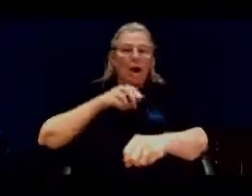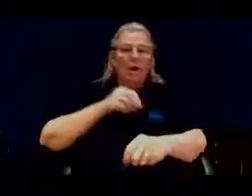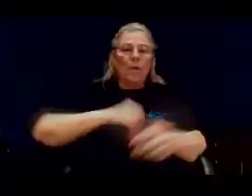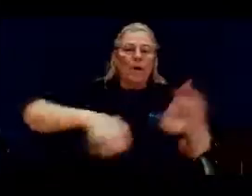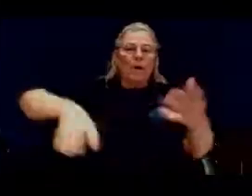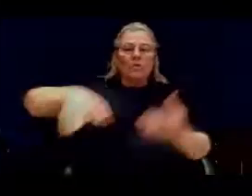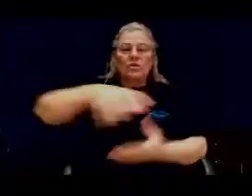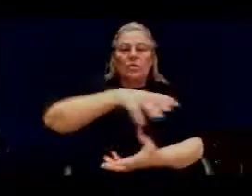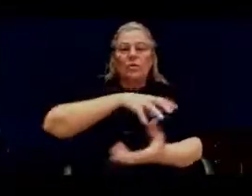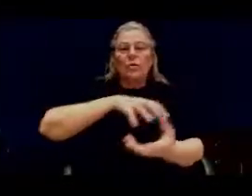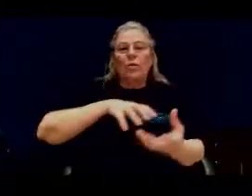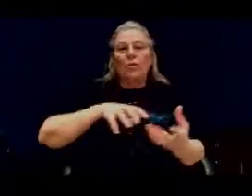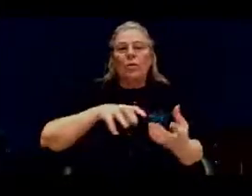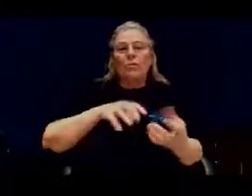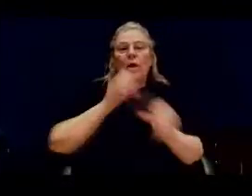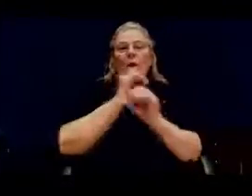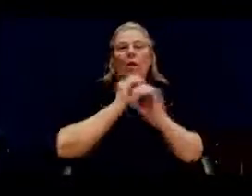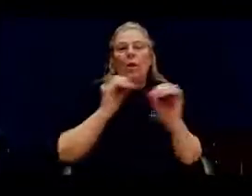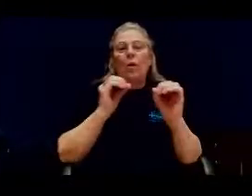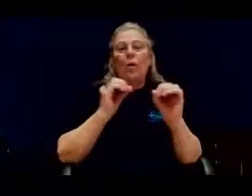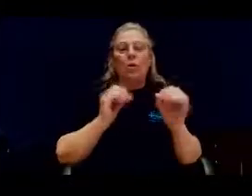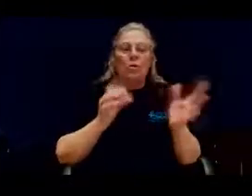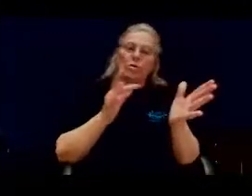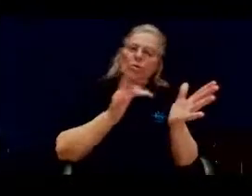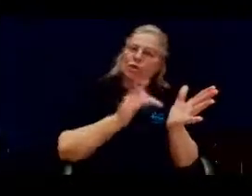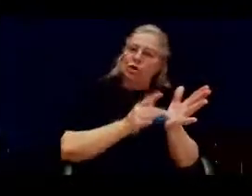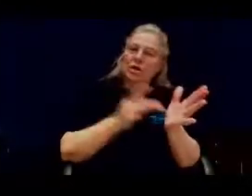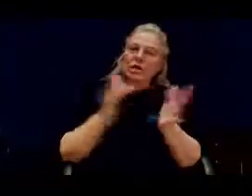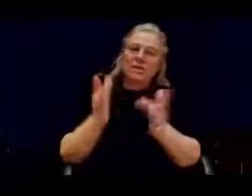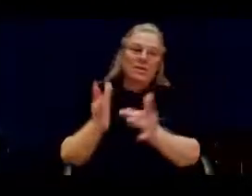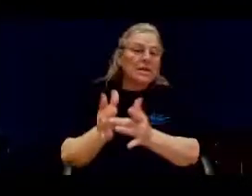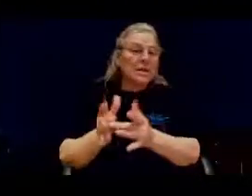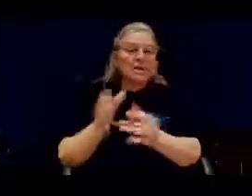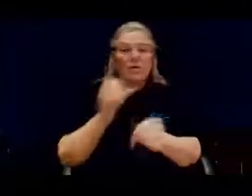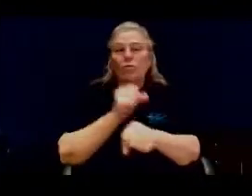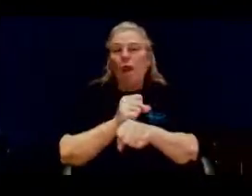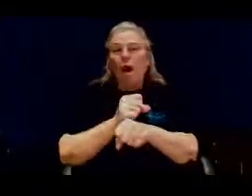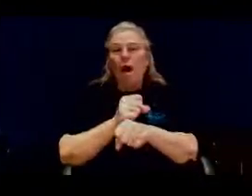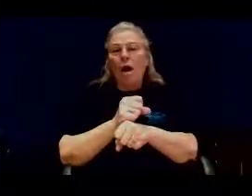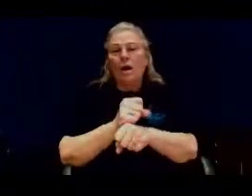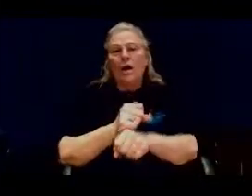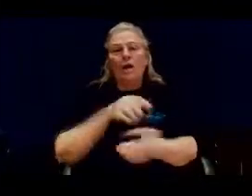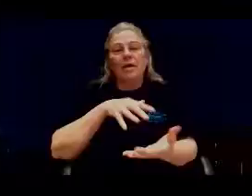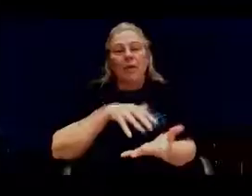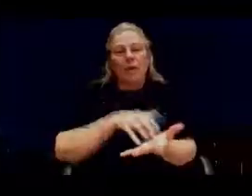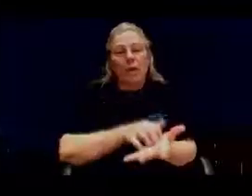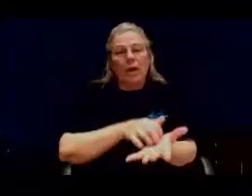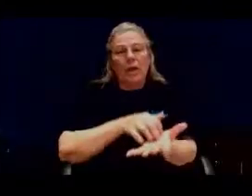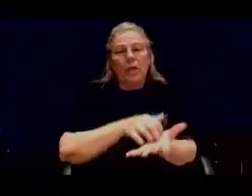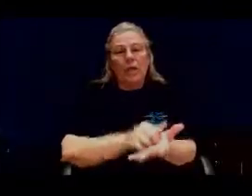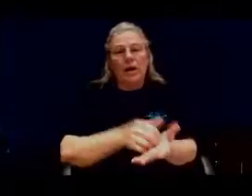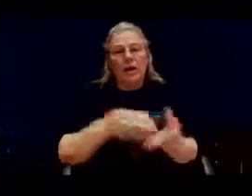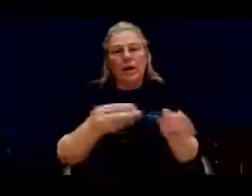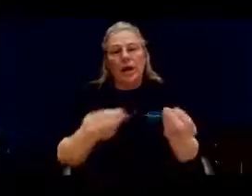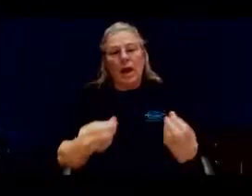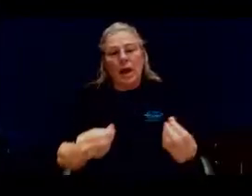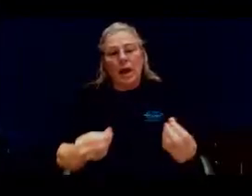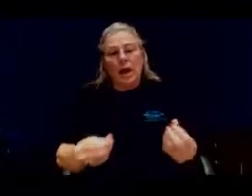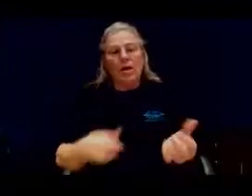of storm. Oh, Jesus is a rock in a weary land,